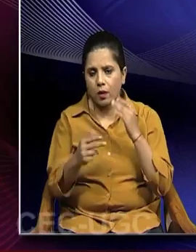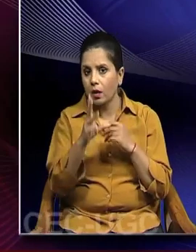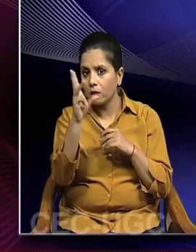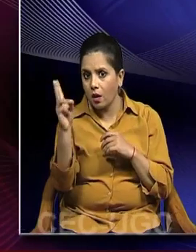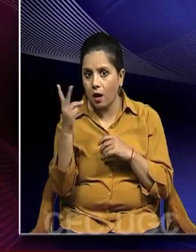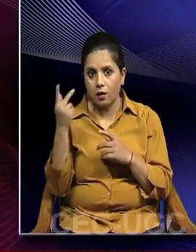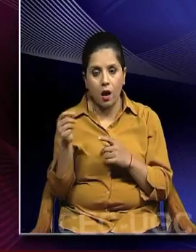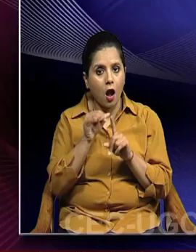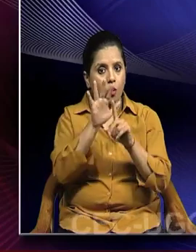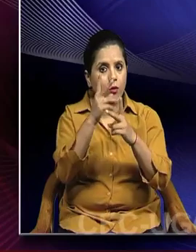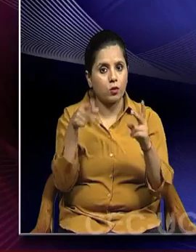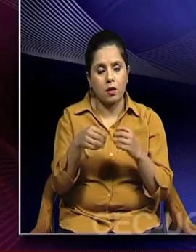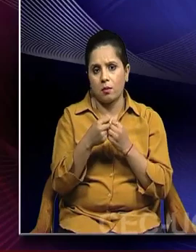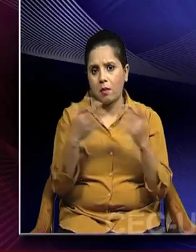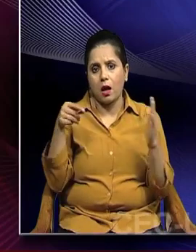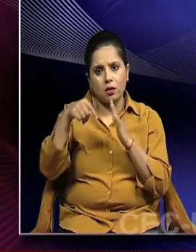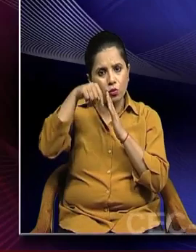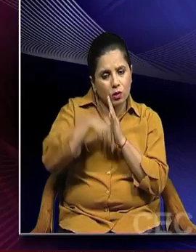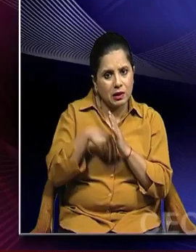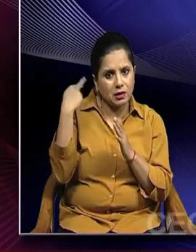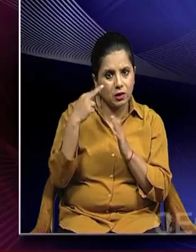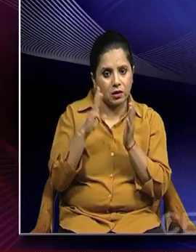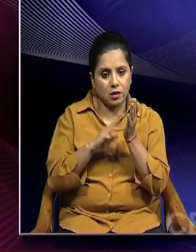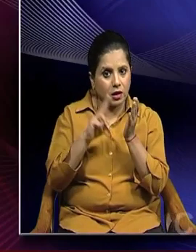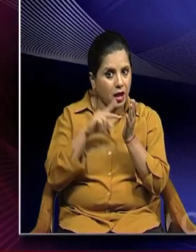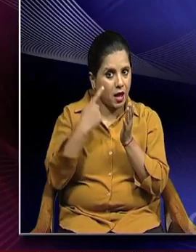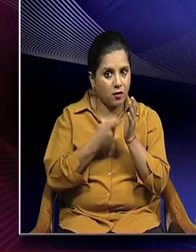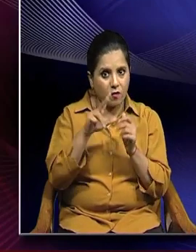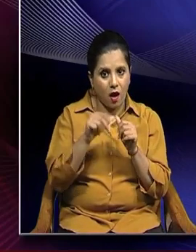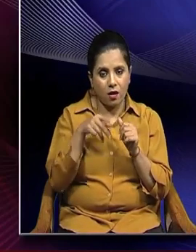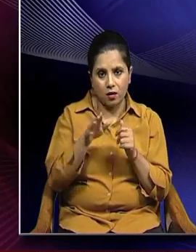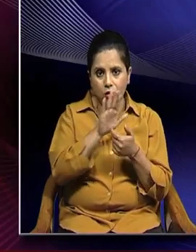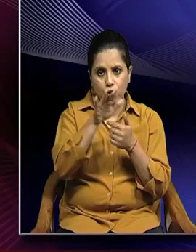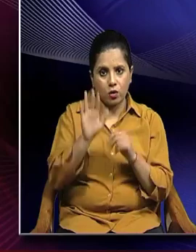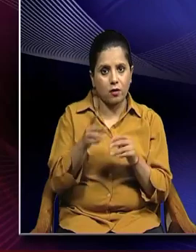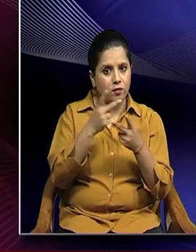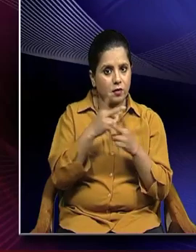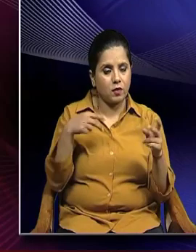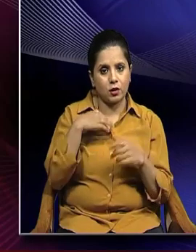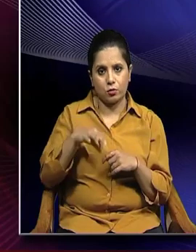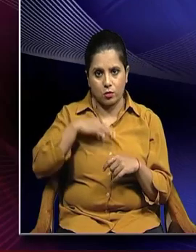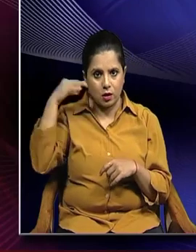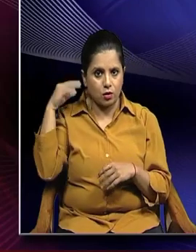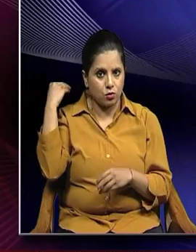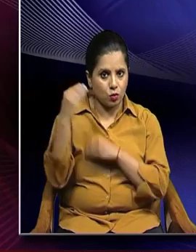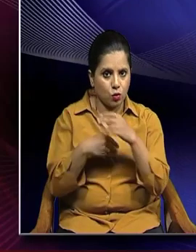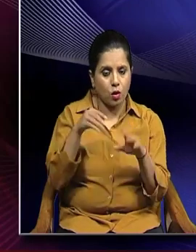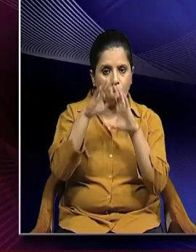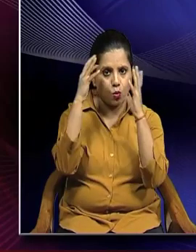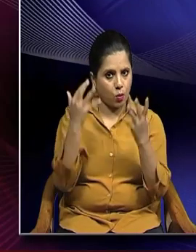approach, that is many routes to Nirvana, represented by various spiritual traditions of the